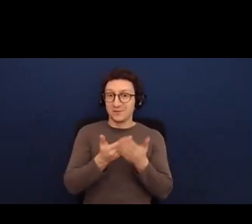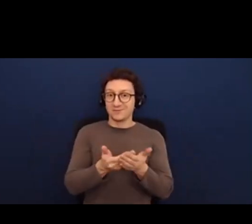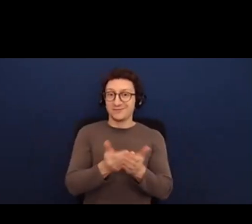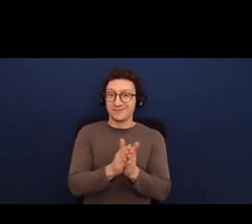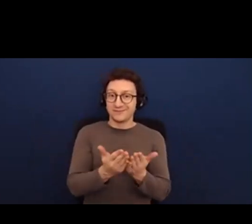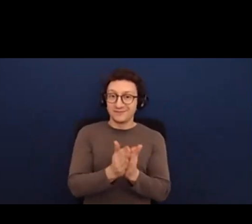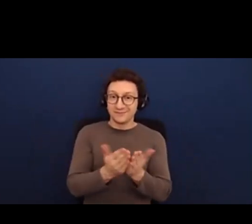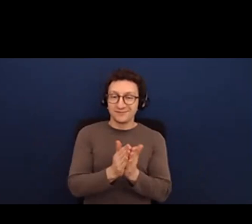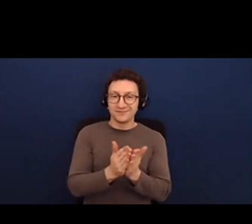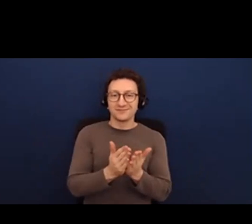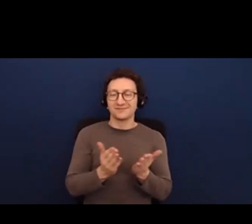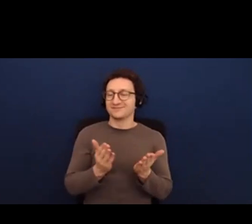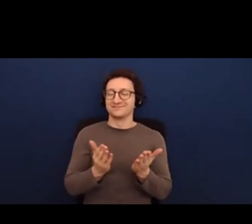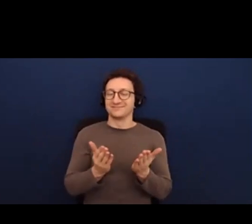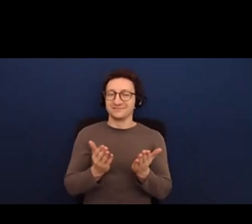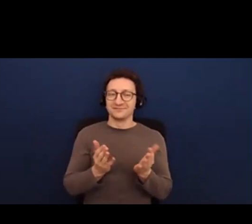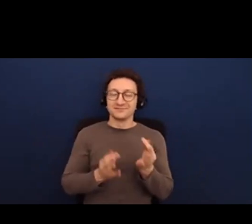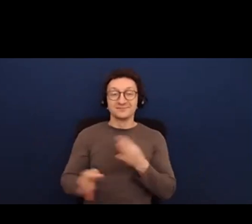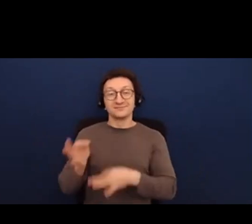he is reading what